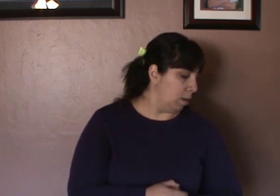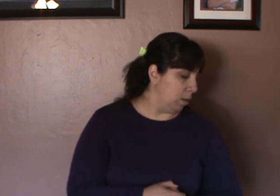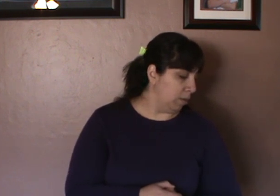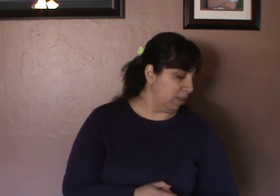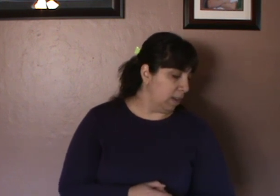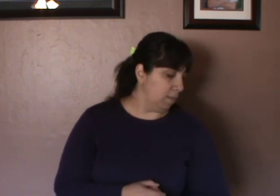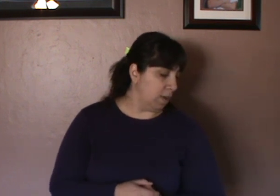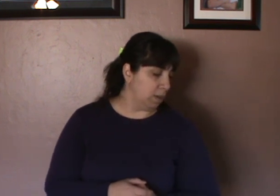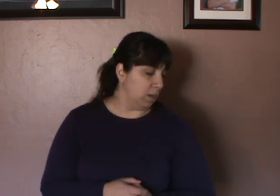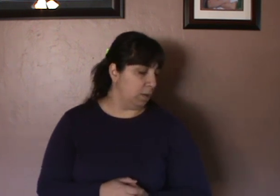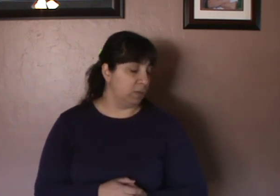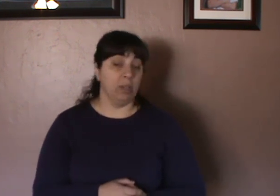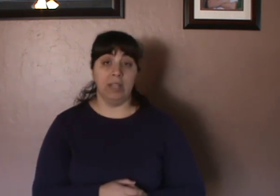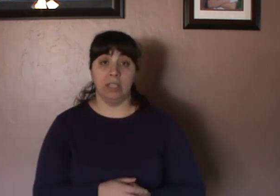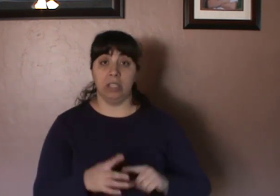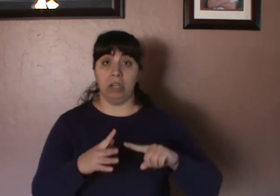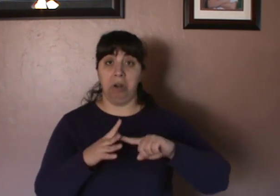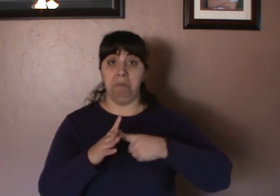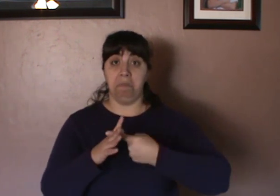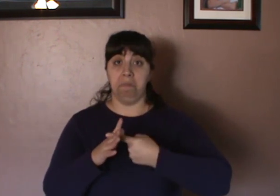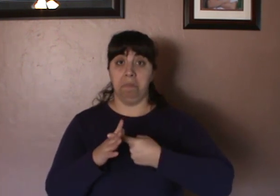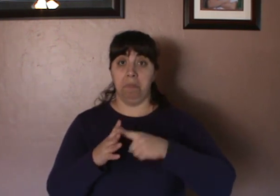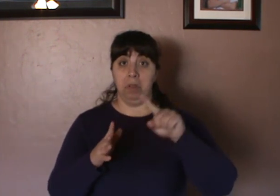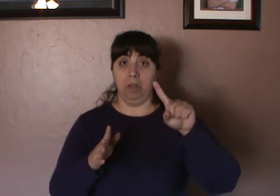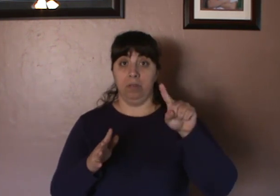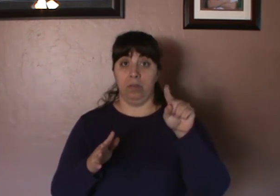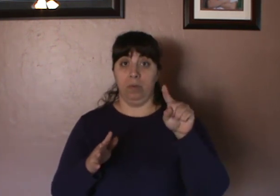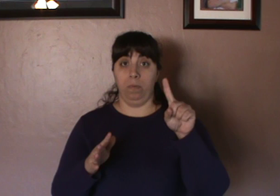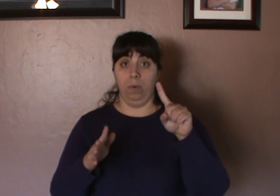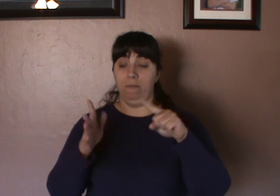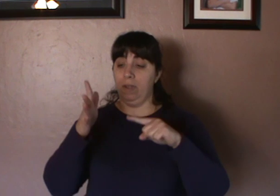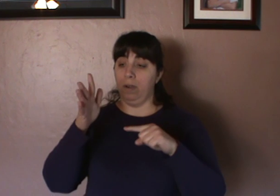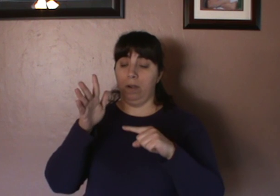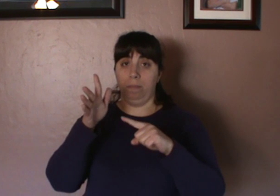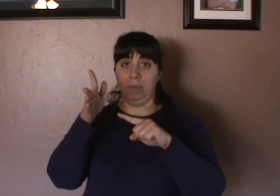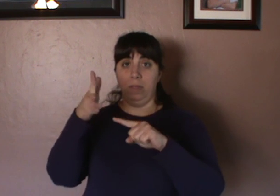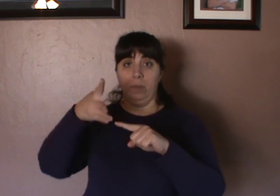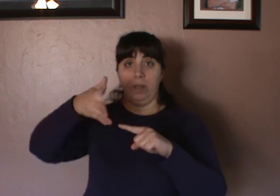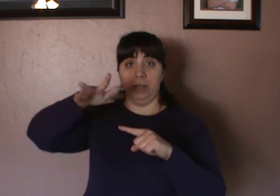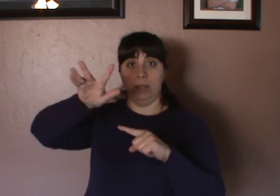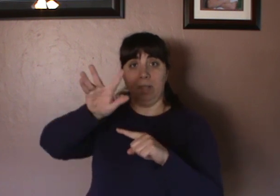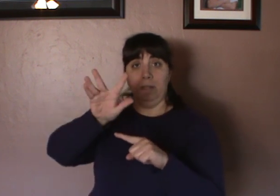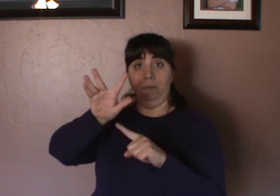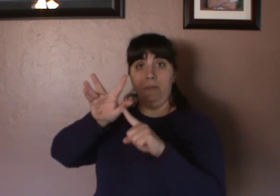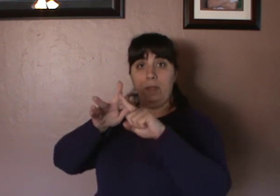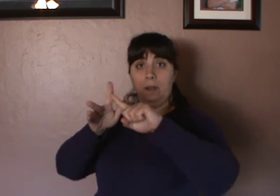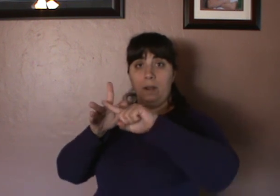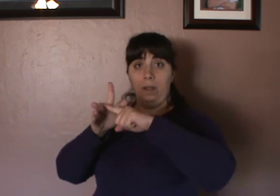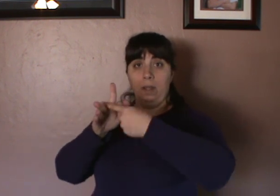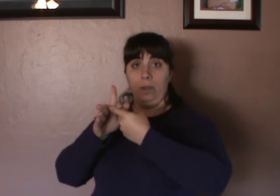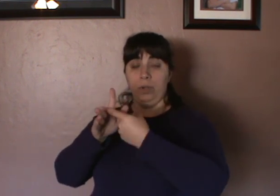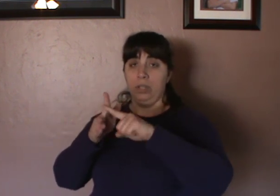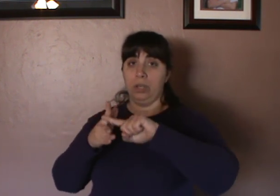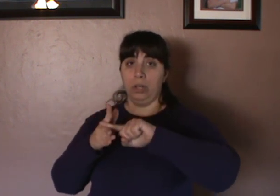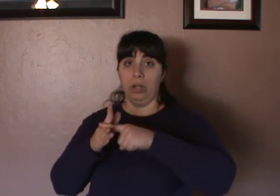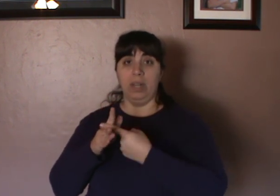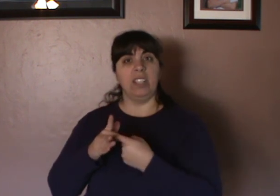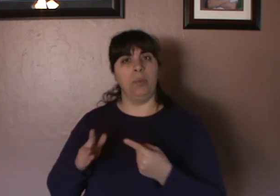Now the slang you've got to know. So let's start. So one finger, the other one has like a little V here, and we're just turning it. It's almost